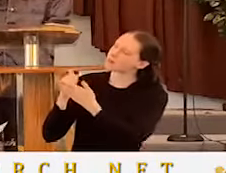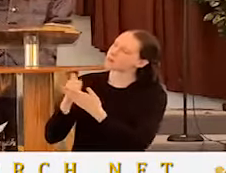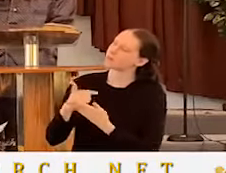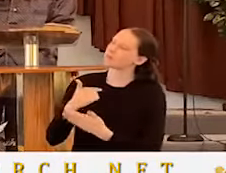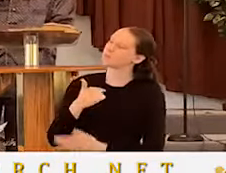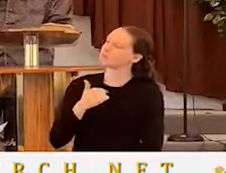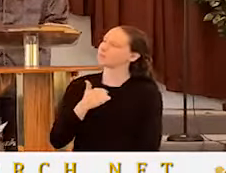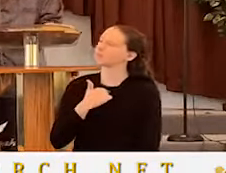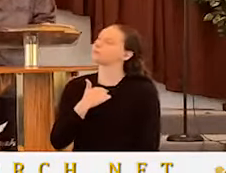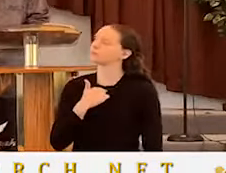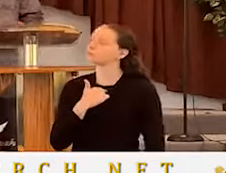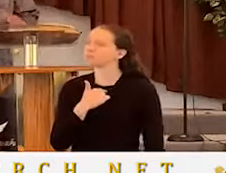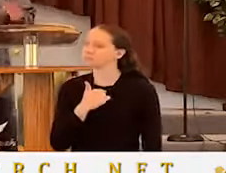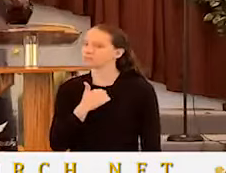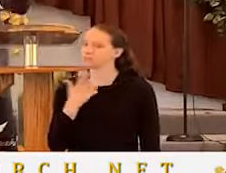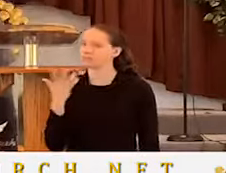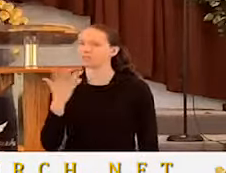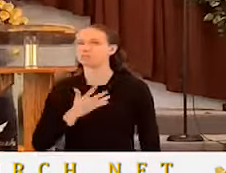help me.